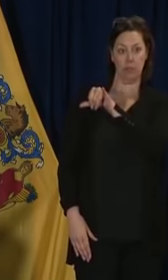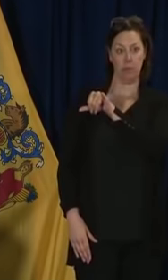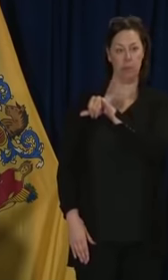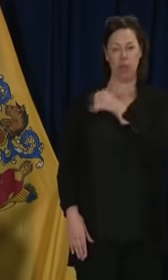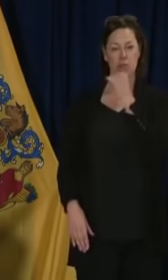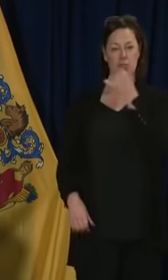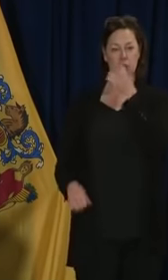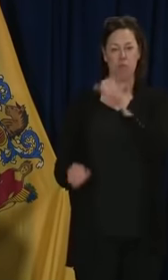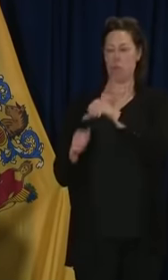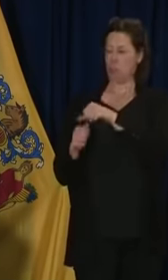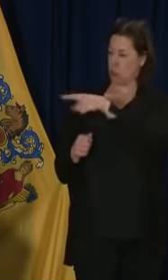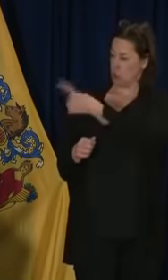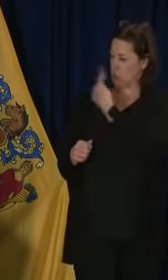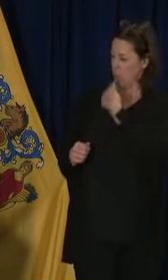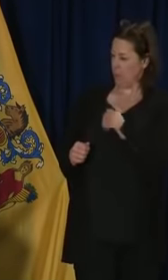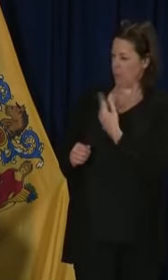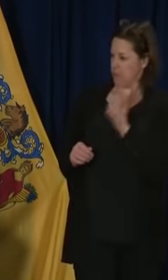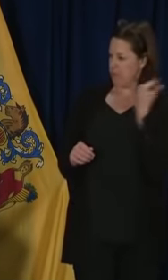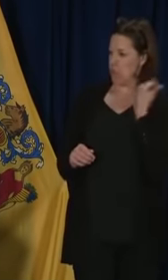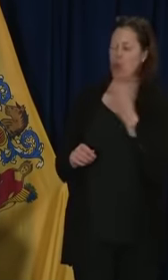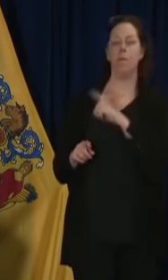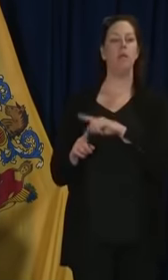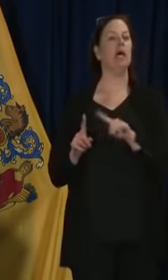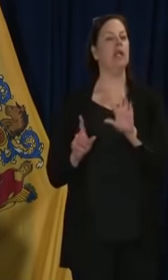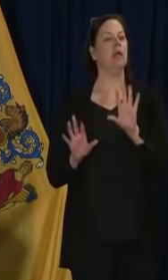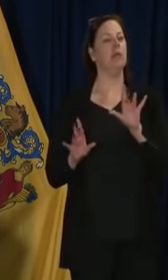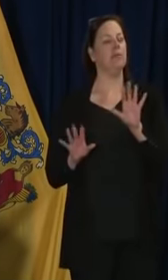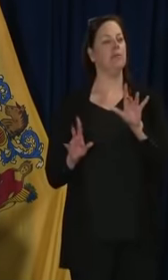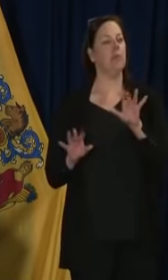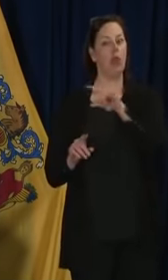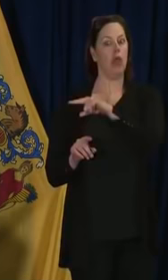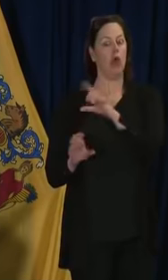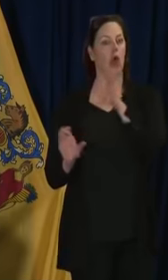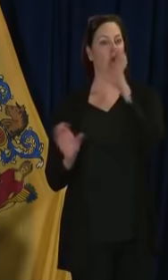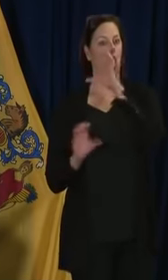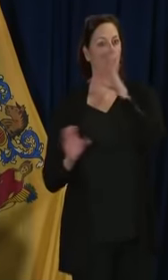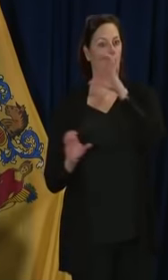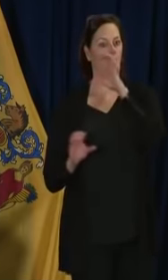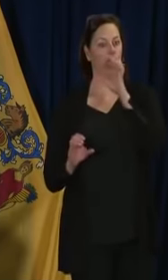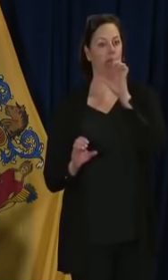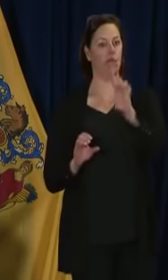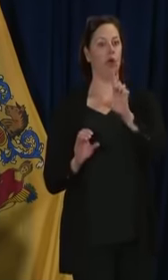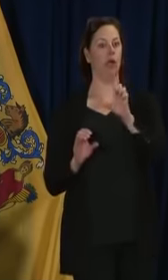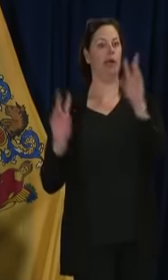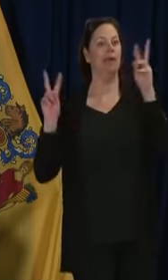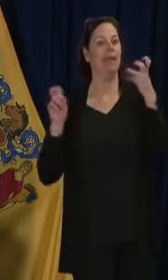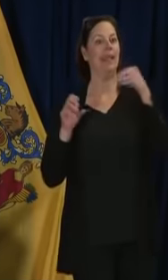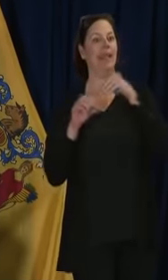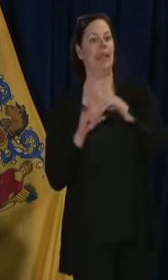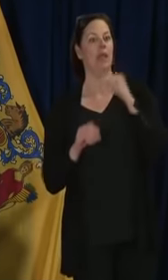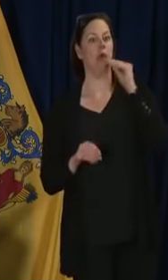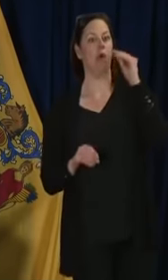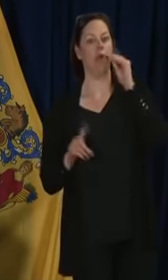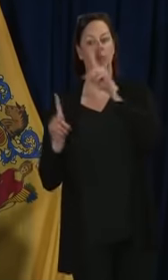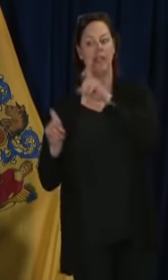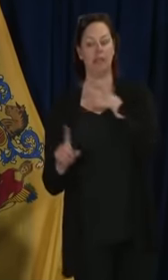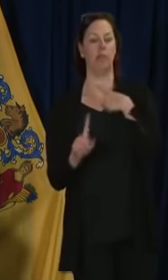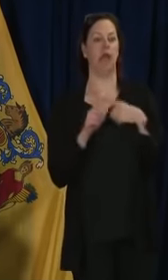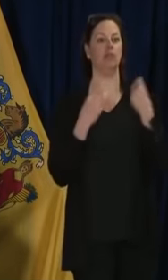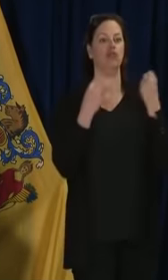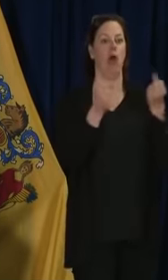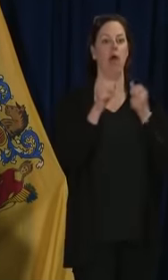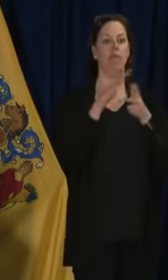this point because I know you said it to me privately earlier, you've been aggressively looking at the potential for in-home testing in addition to drive-through.